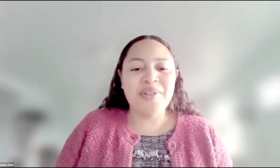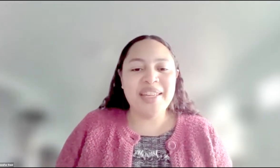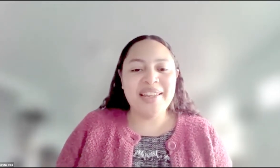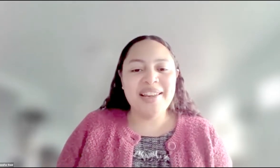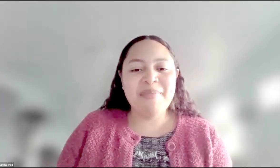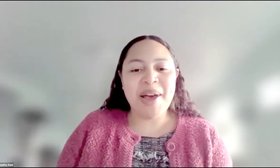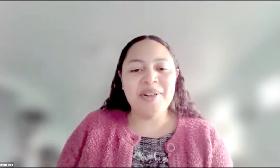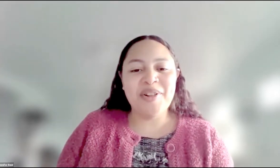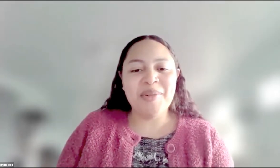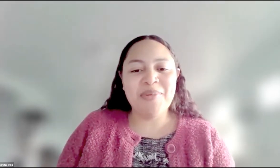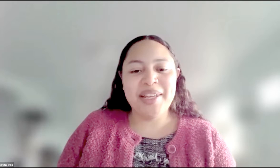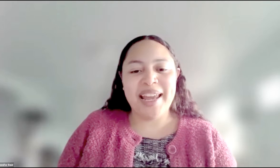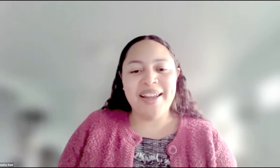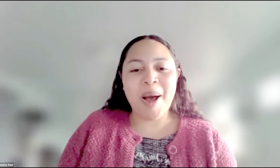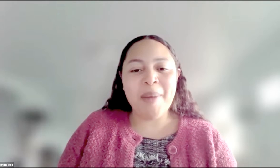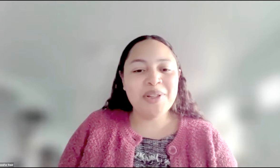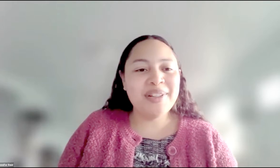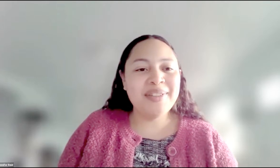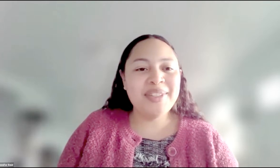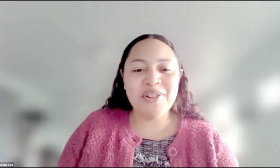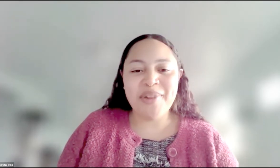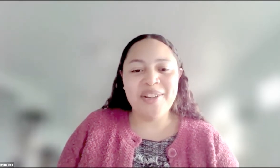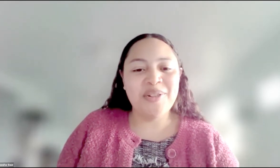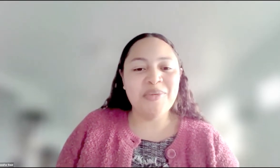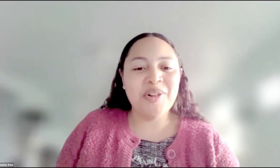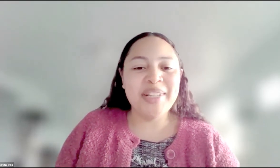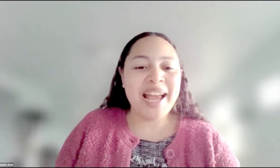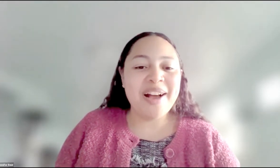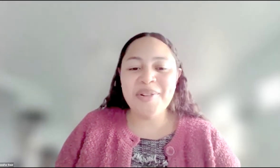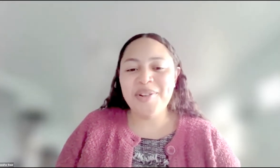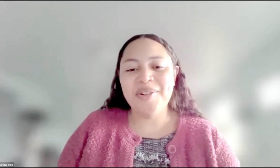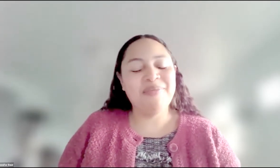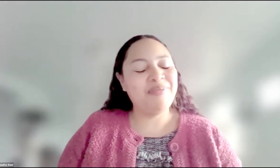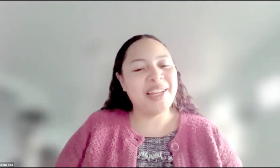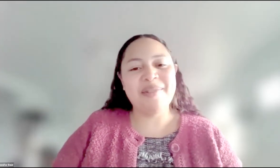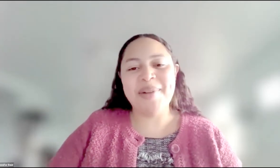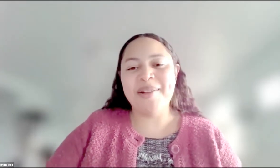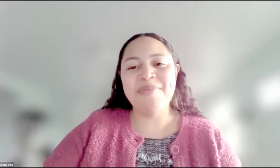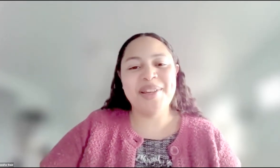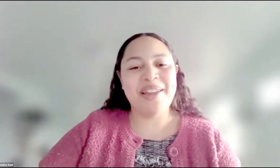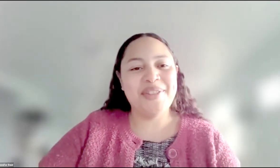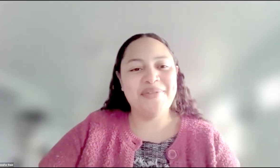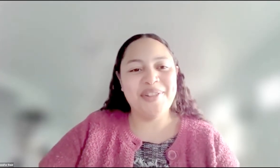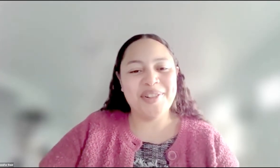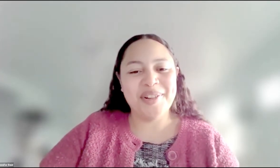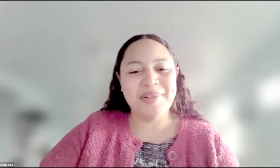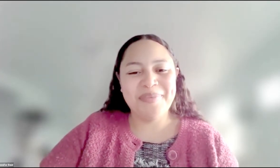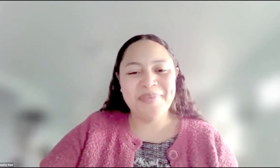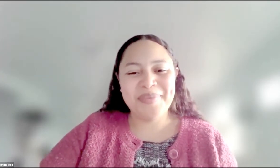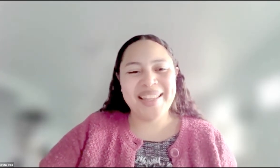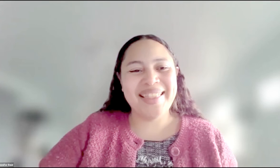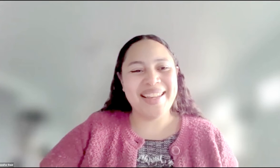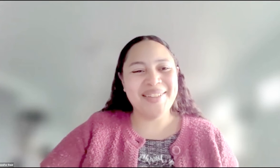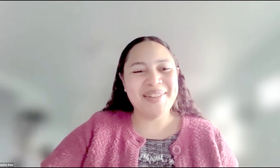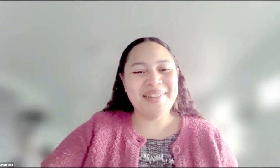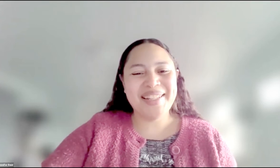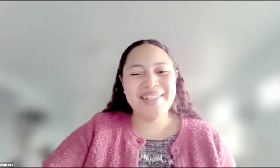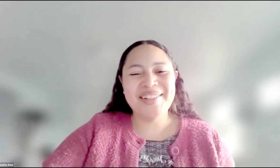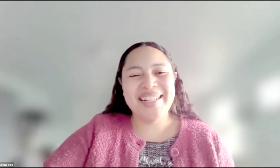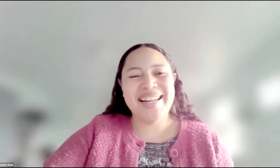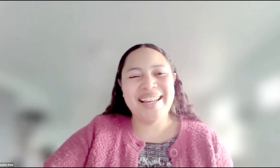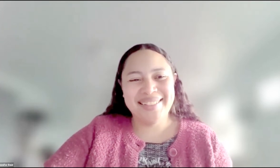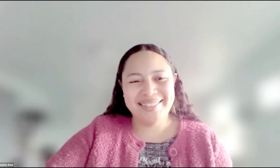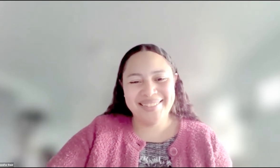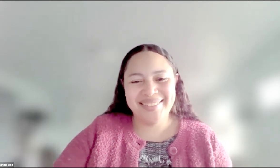If you're thinking about your pre-K options, if you're ready to enroll now, or you're thinking about pre-K for the future. Thank you so